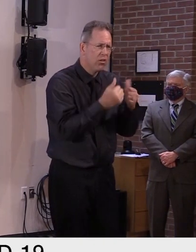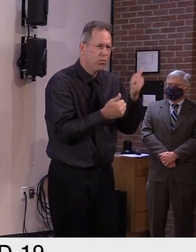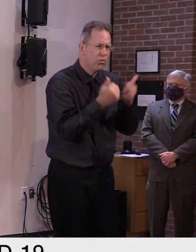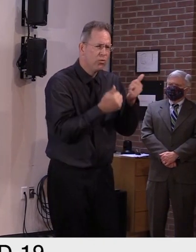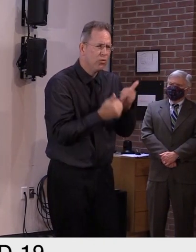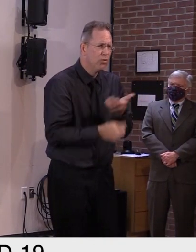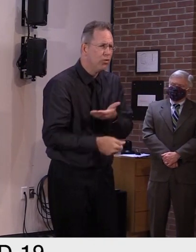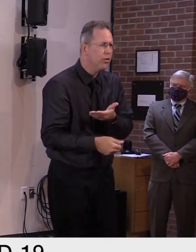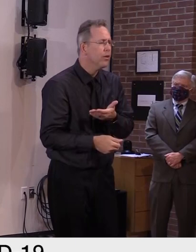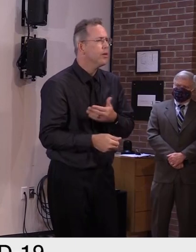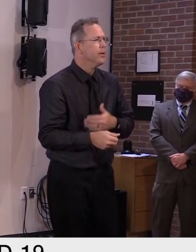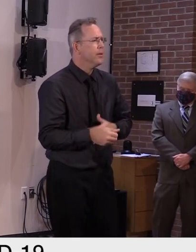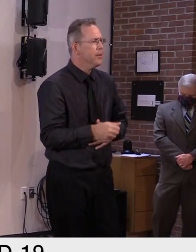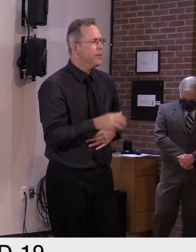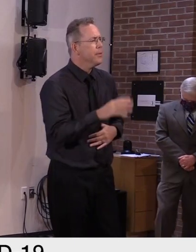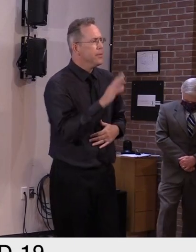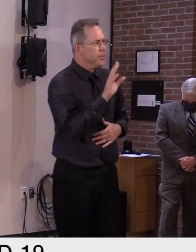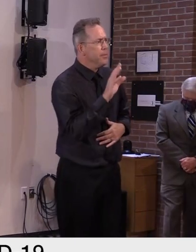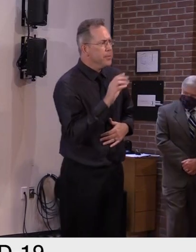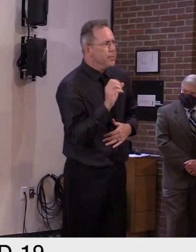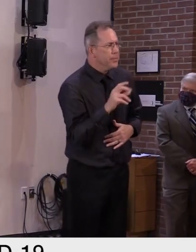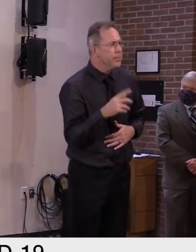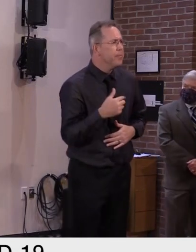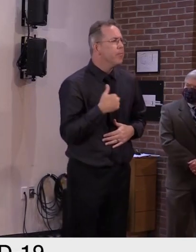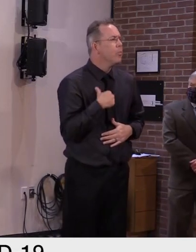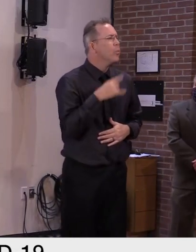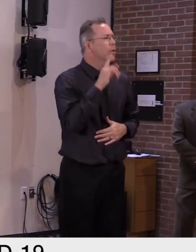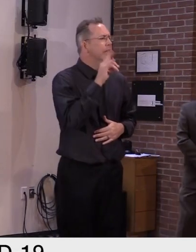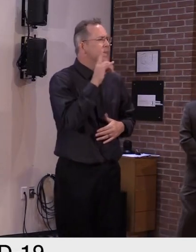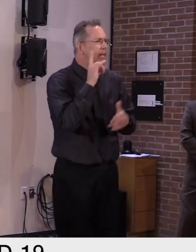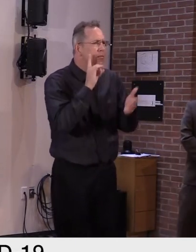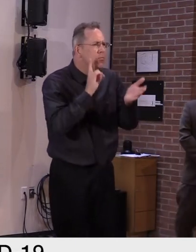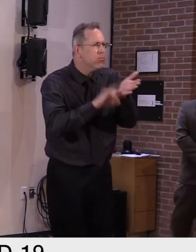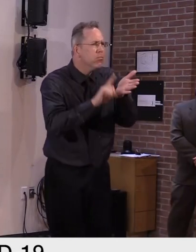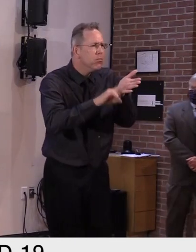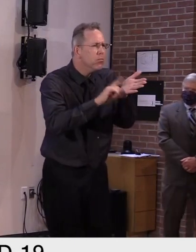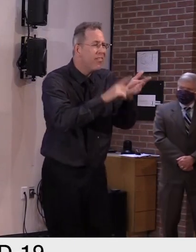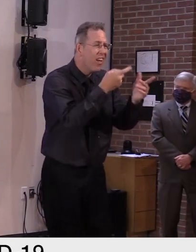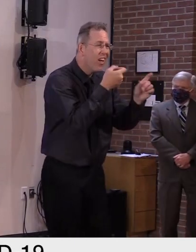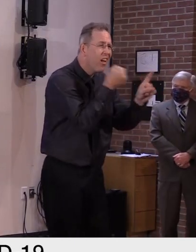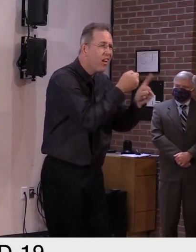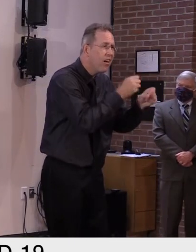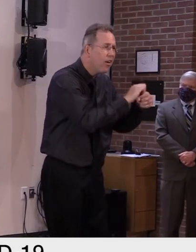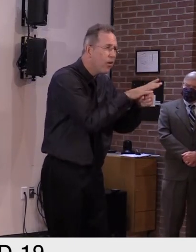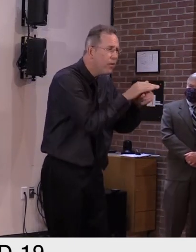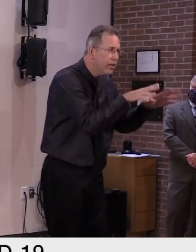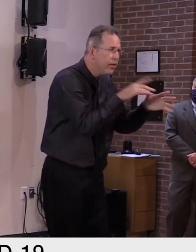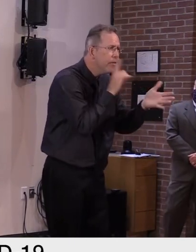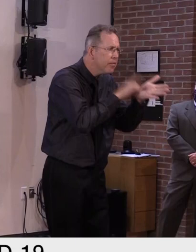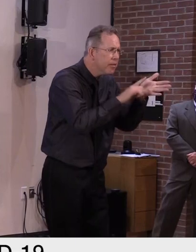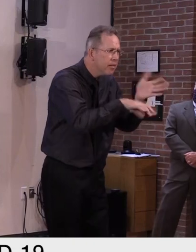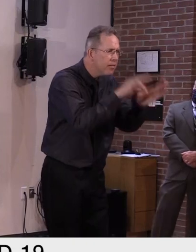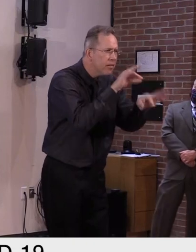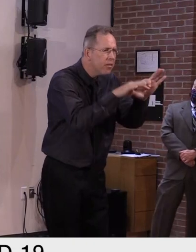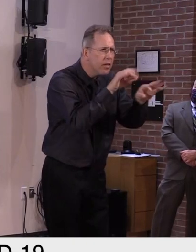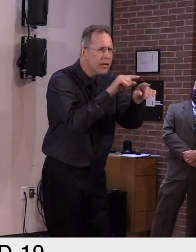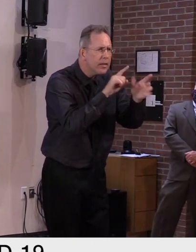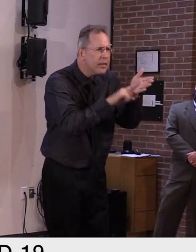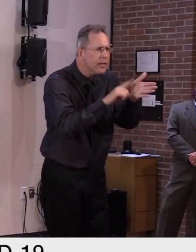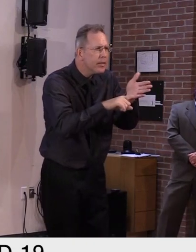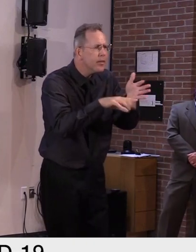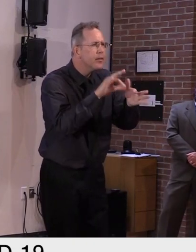the conclusion that they were connected. I would take this opportunity to make sure that whenever we have an